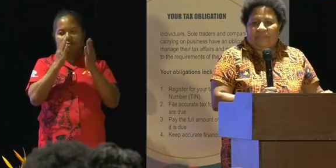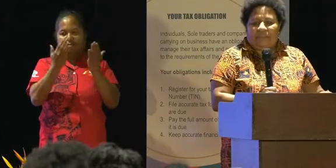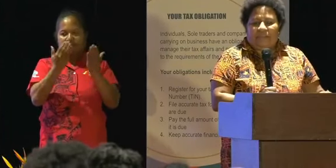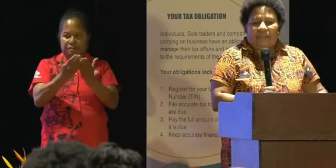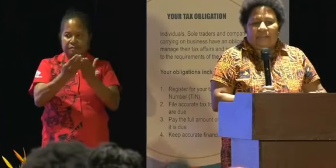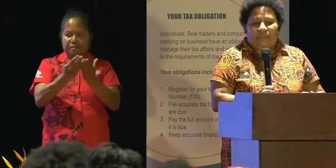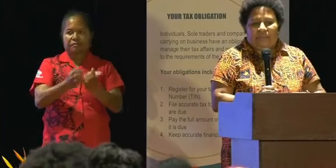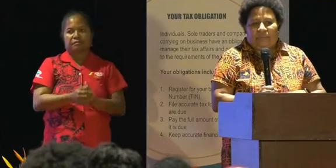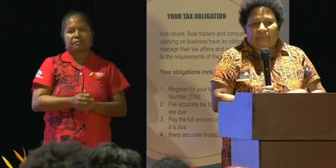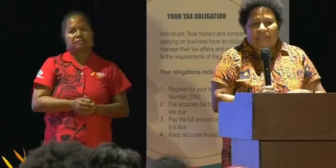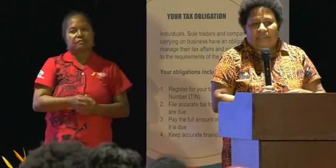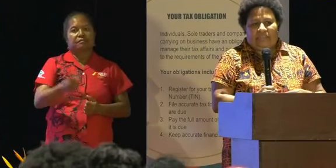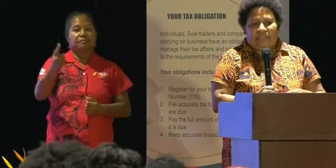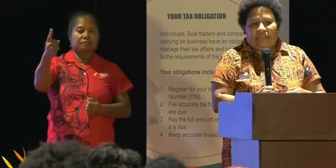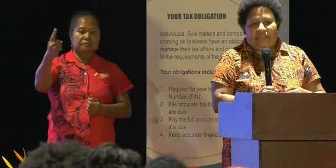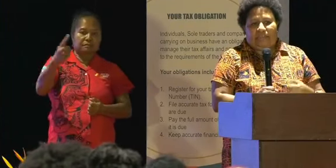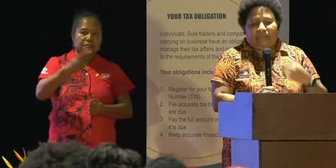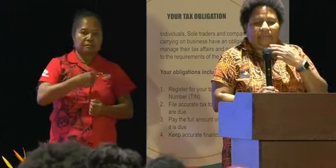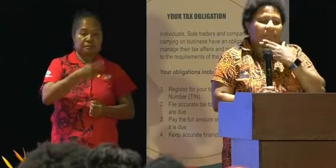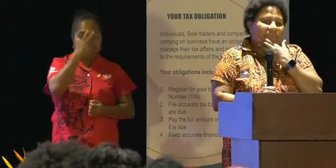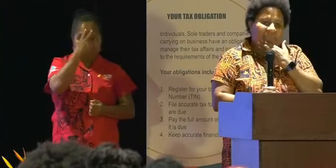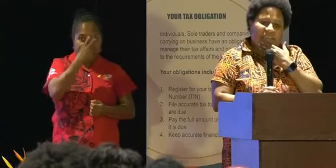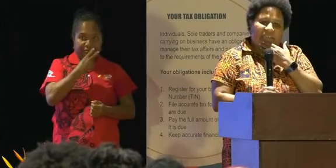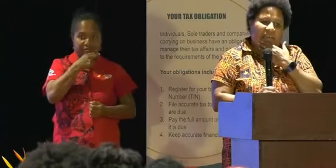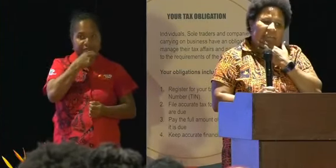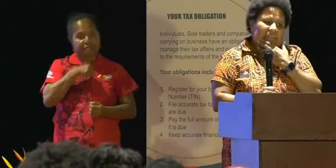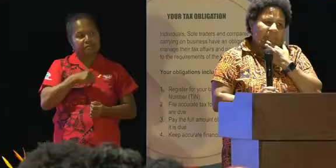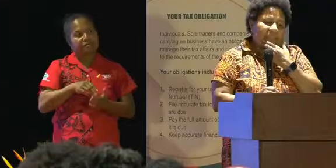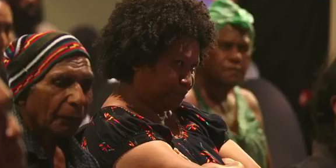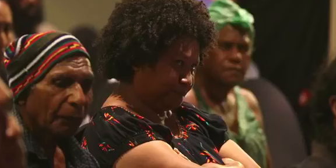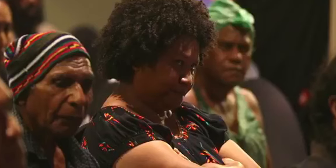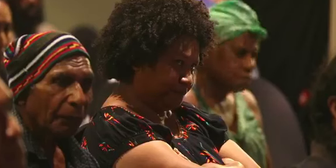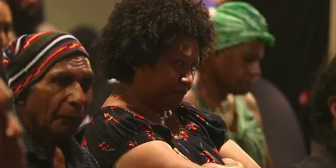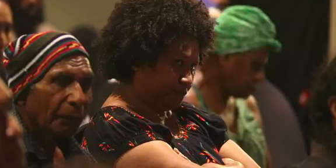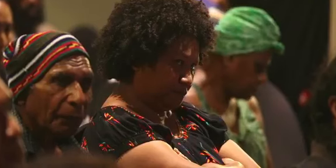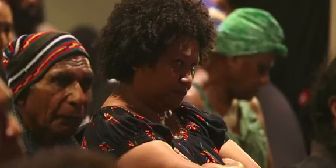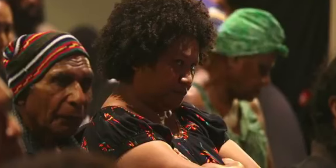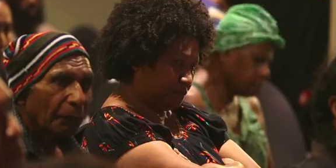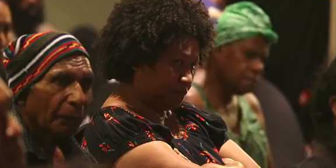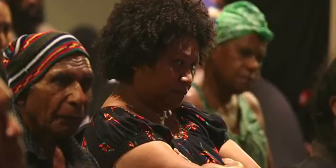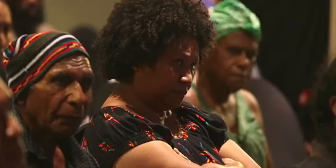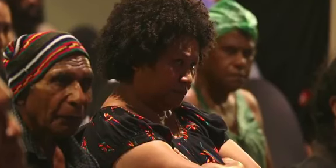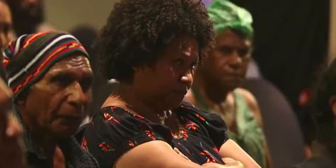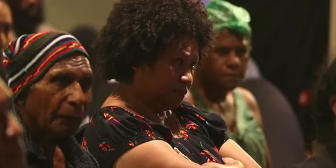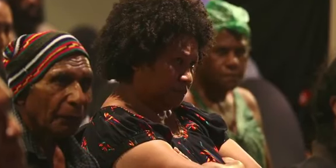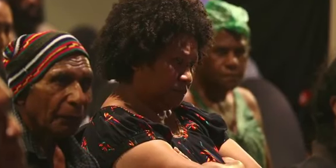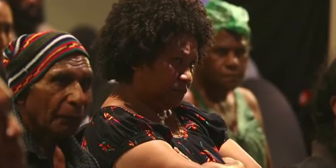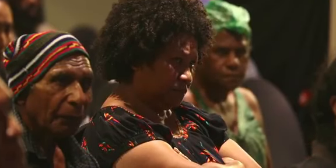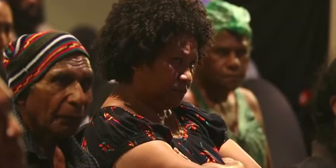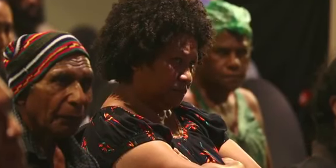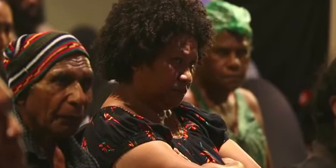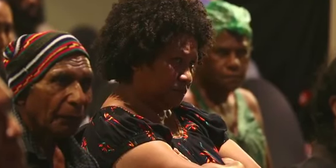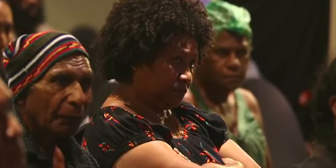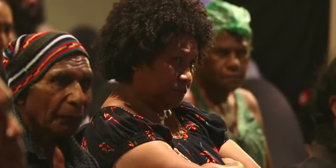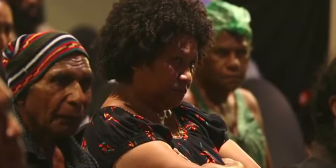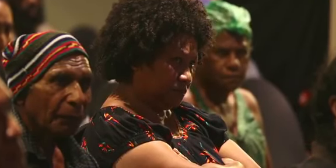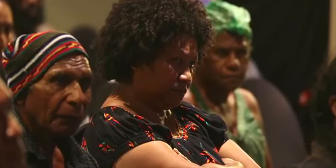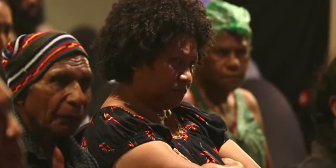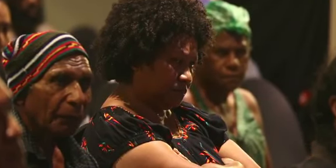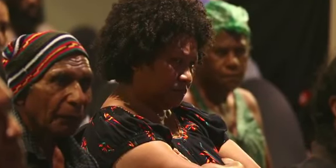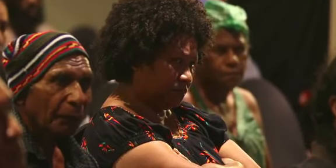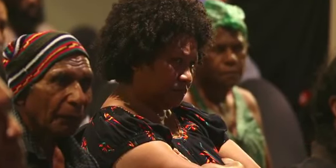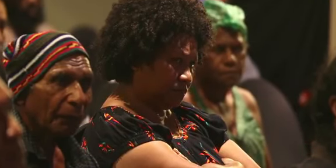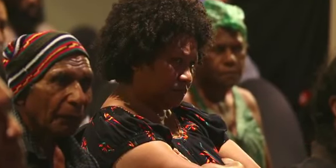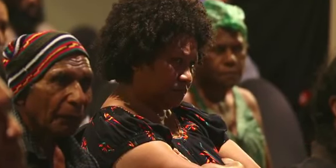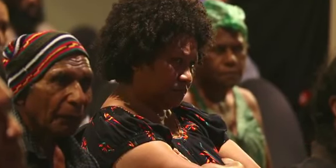So I'm come to middle age now, you know, I think must give me but concentrate lo convince mal family blo mita